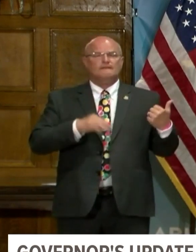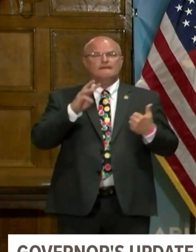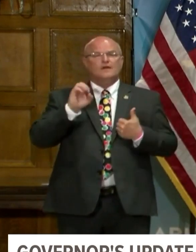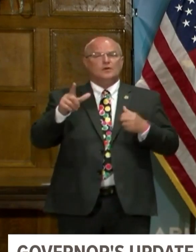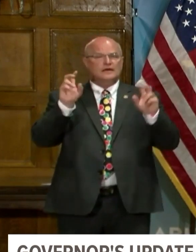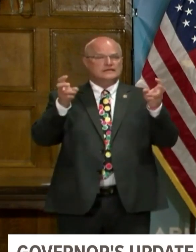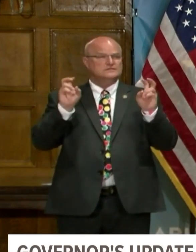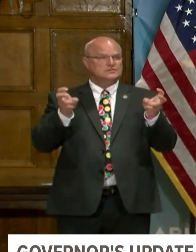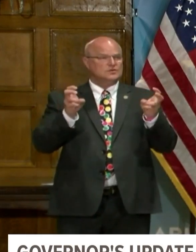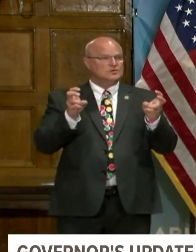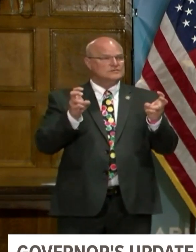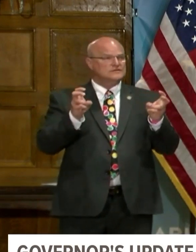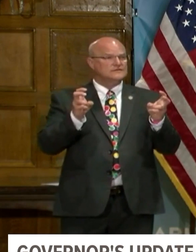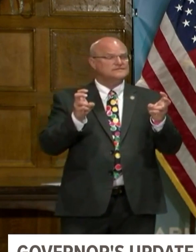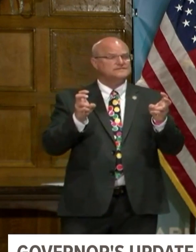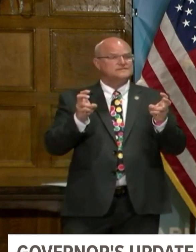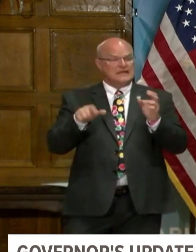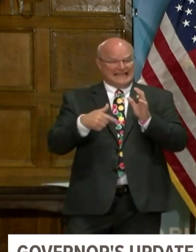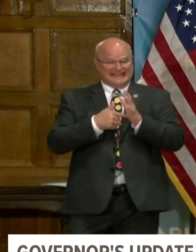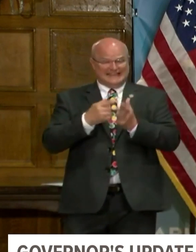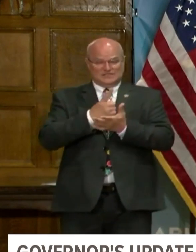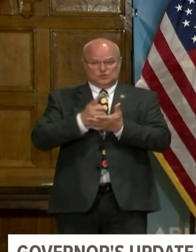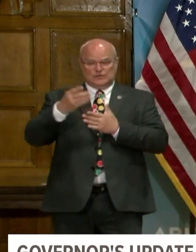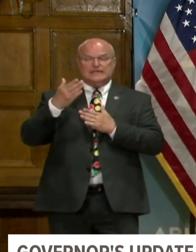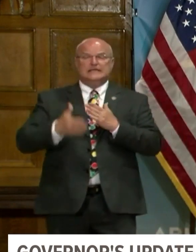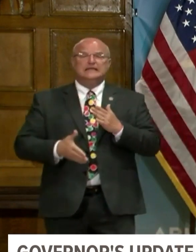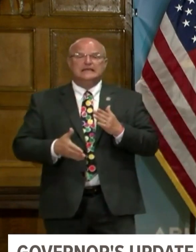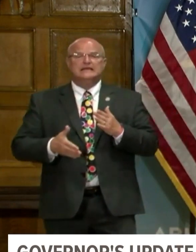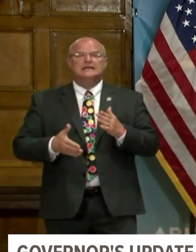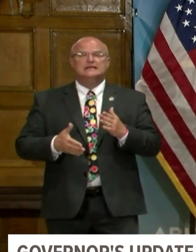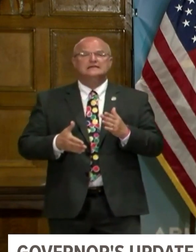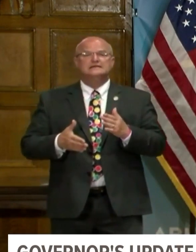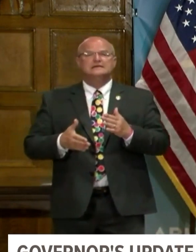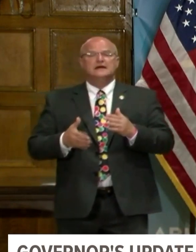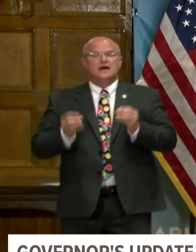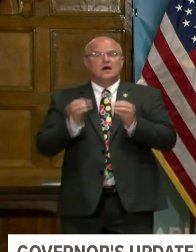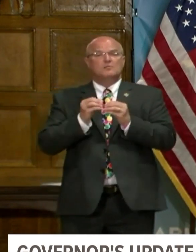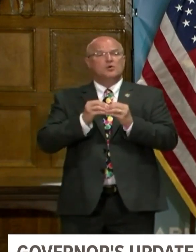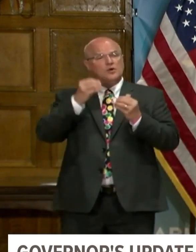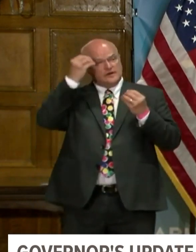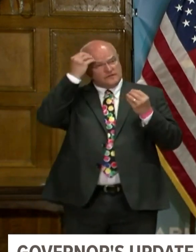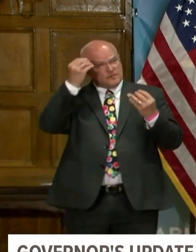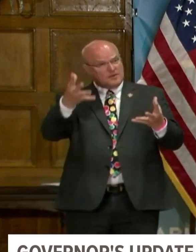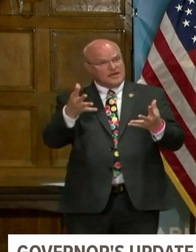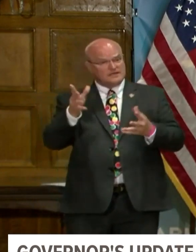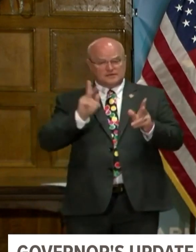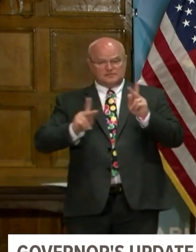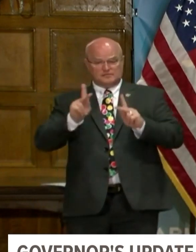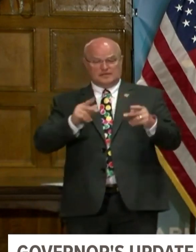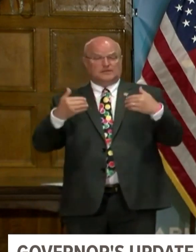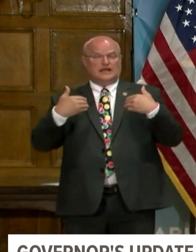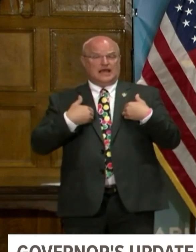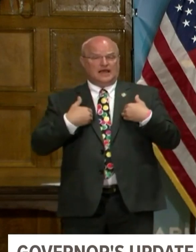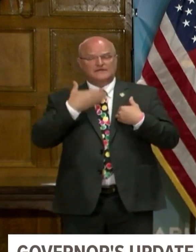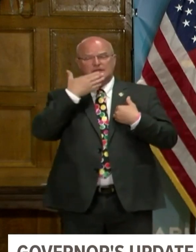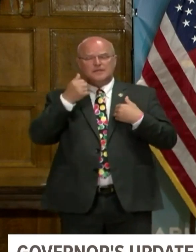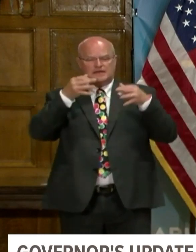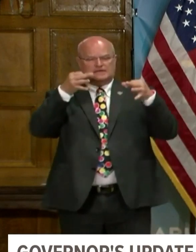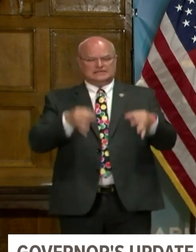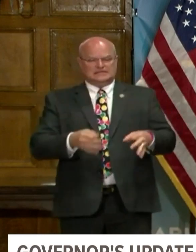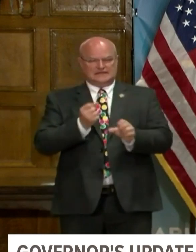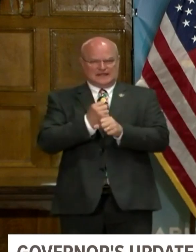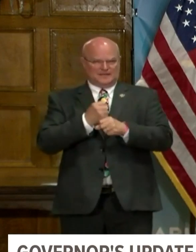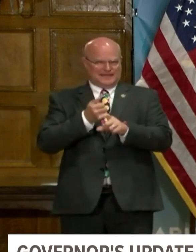Well, in terms of this weekend, the more information our Kansans have, the better decisions